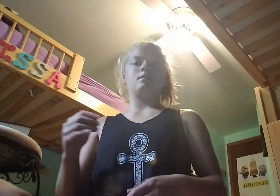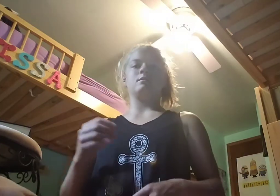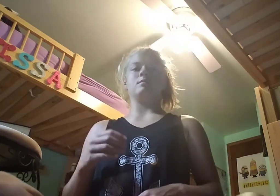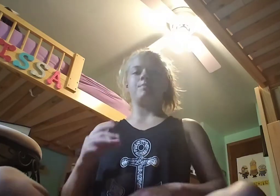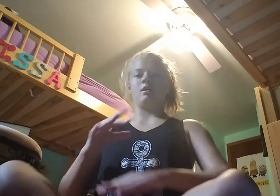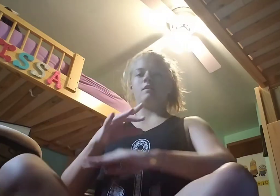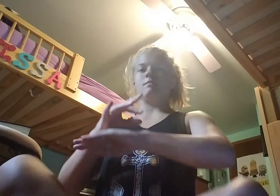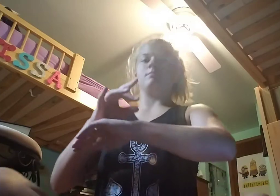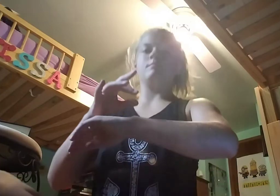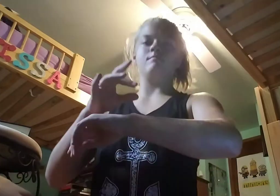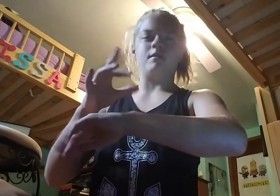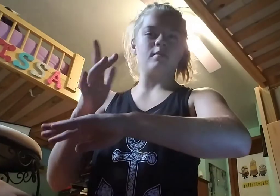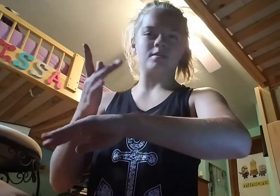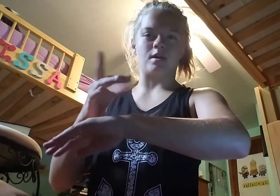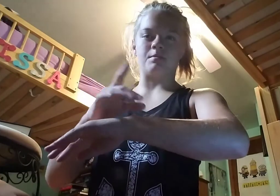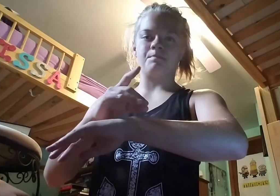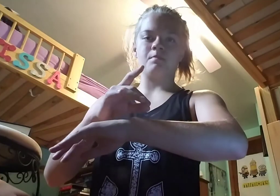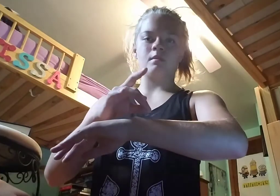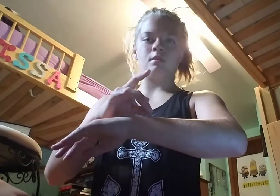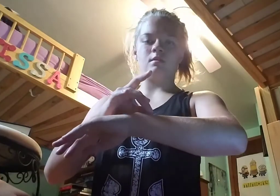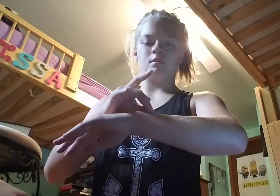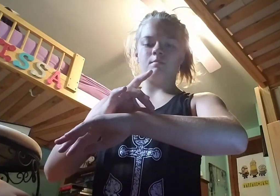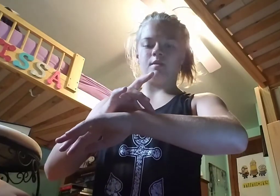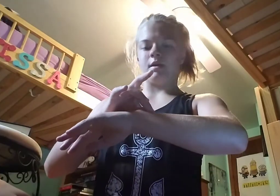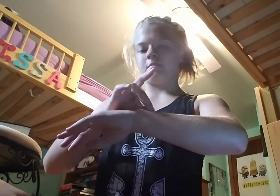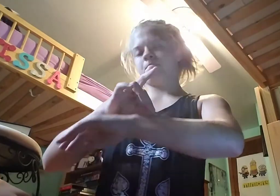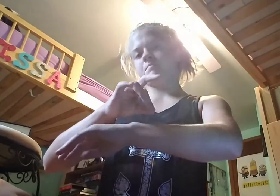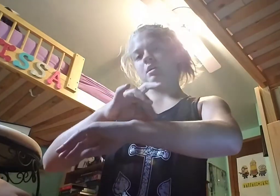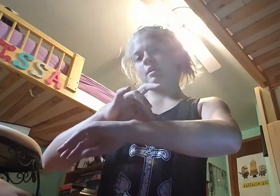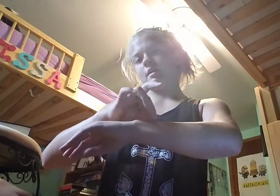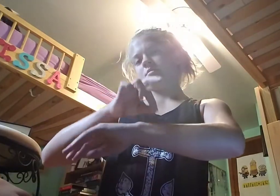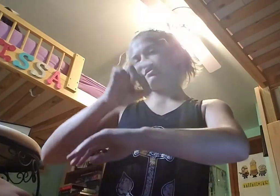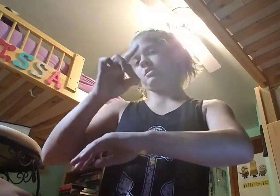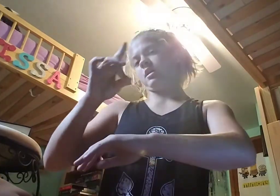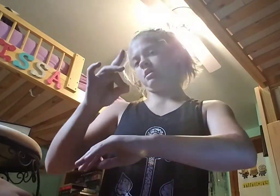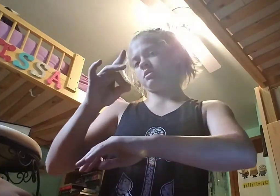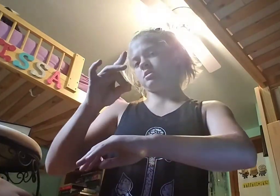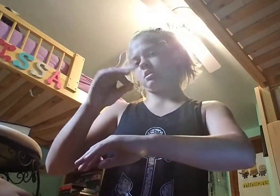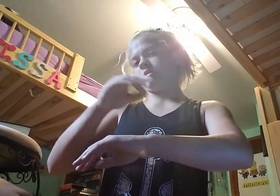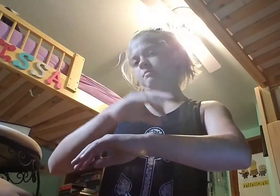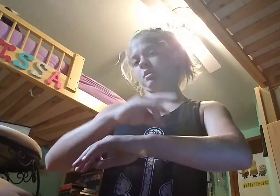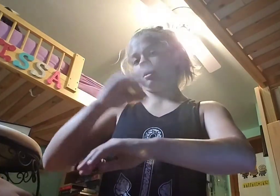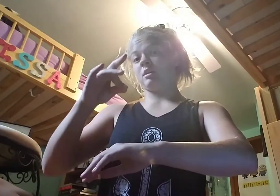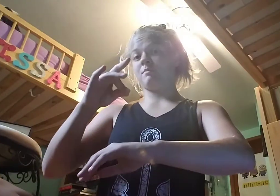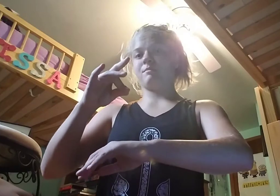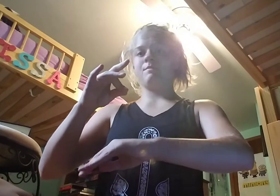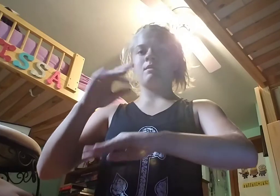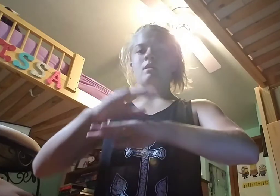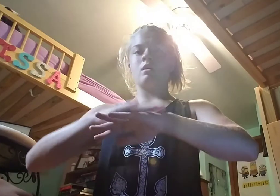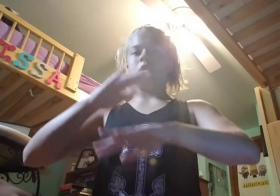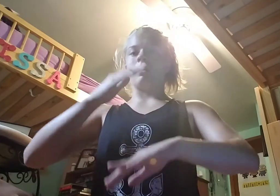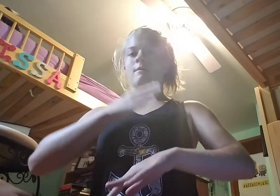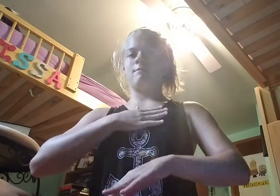So peeling the skin, be like kind of like as if you're taking your skin and then peeling it up off